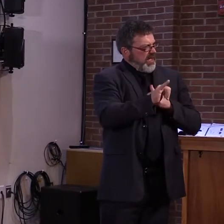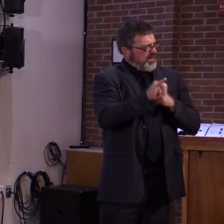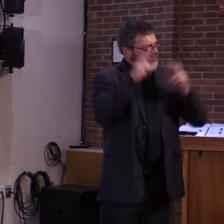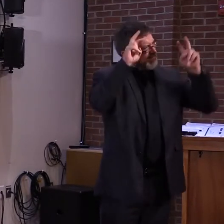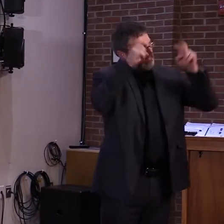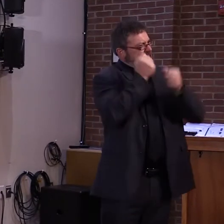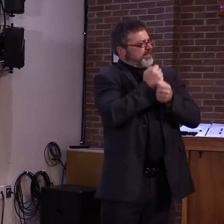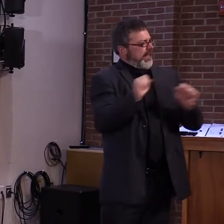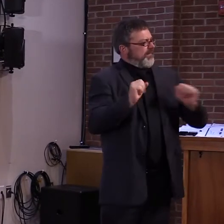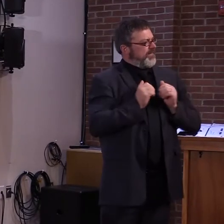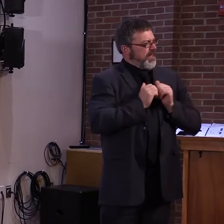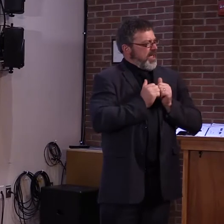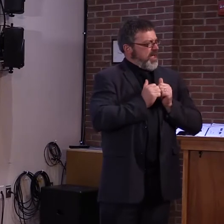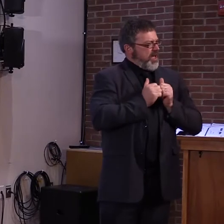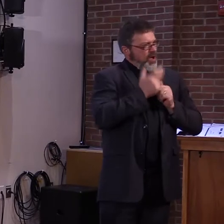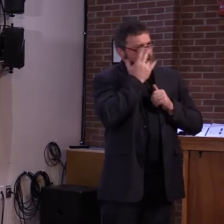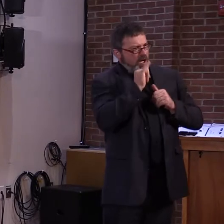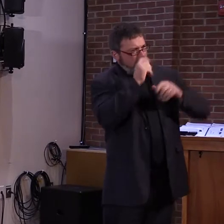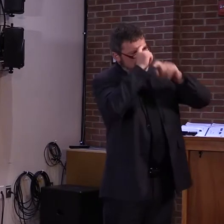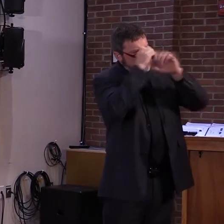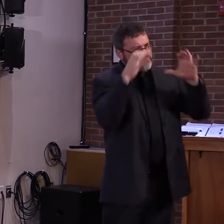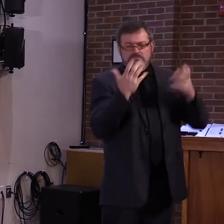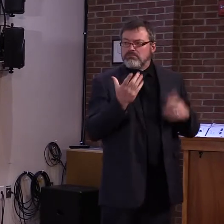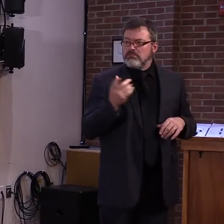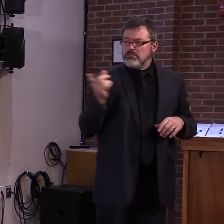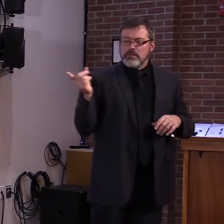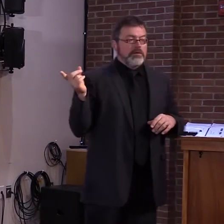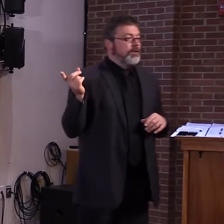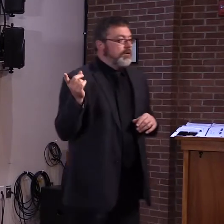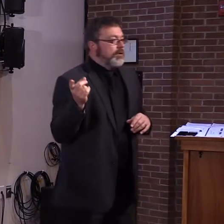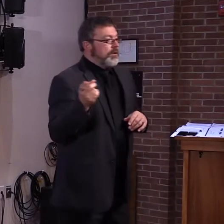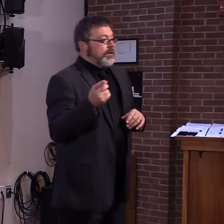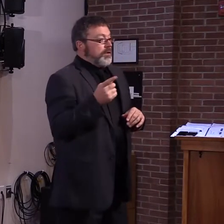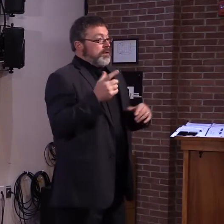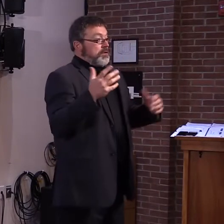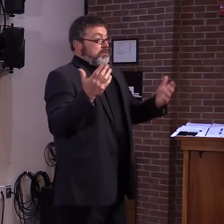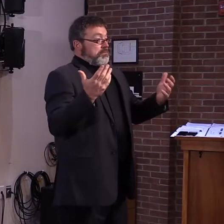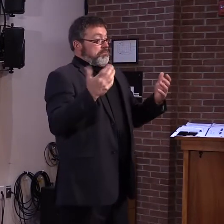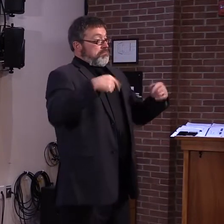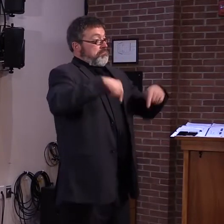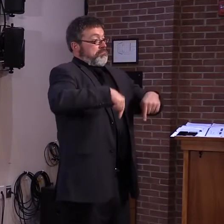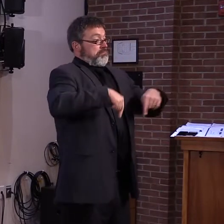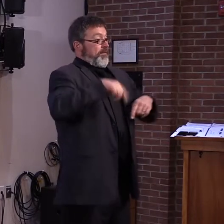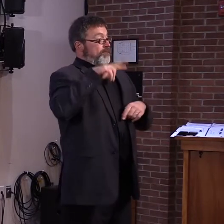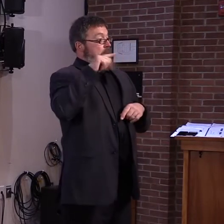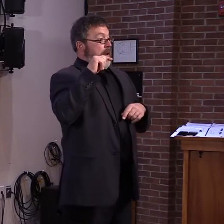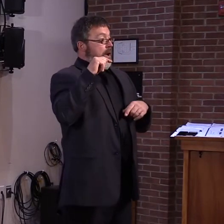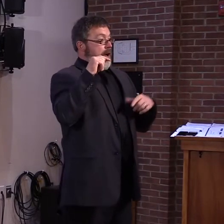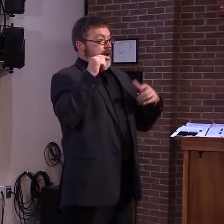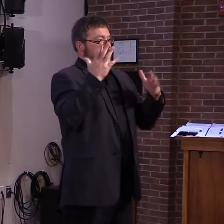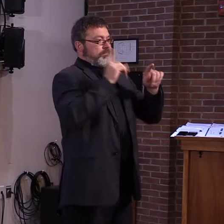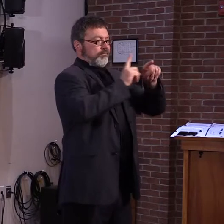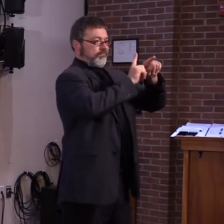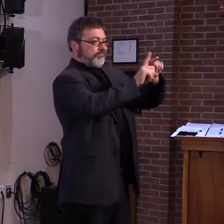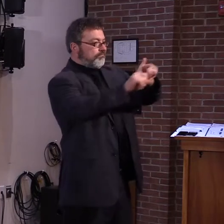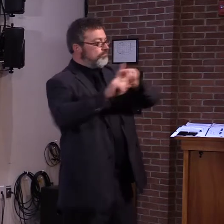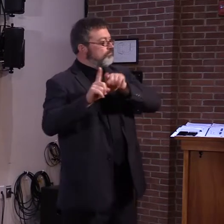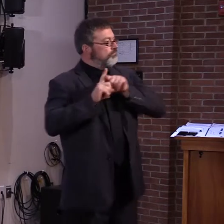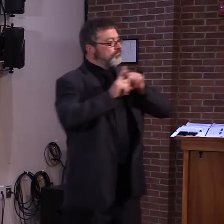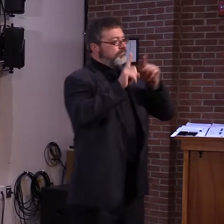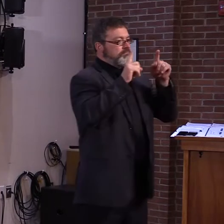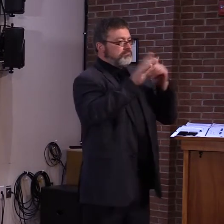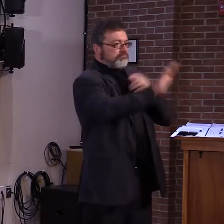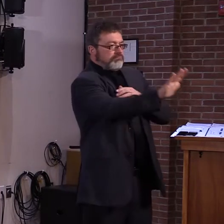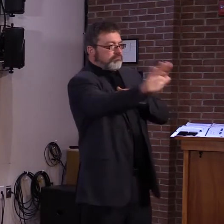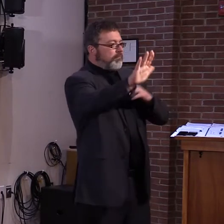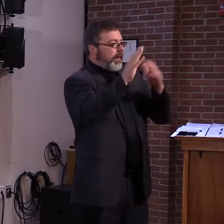in childcare with minimal impact in terms of the virus. As you may remember, we never shut down the